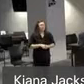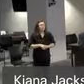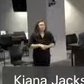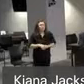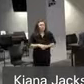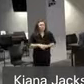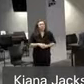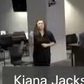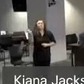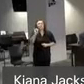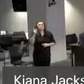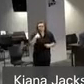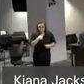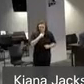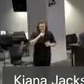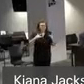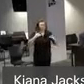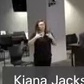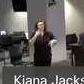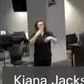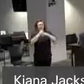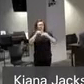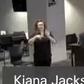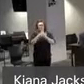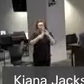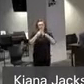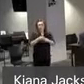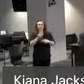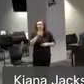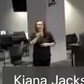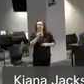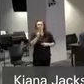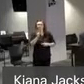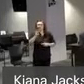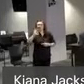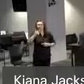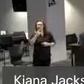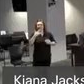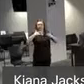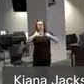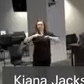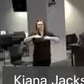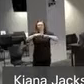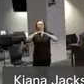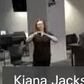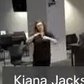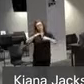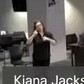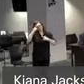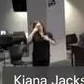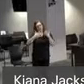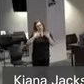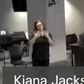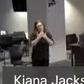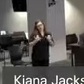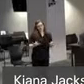are excited to add the program called Unwinding Anxiety, which we think is going to be very timely. This is an